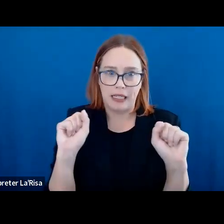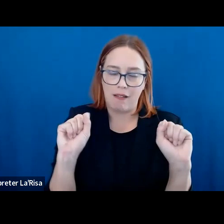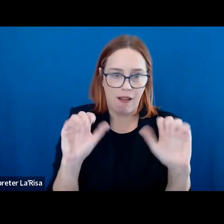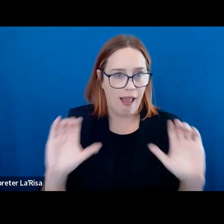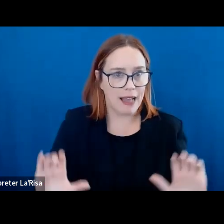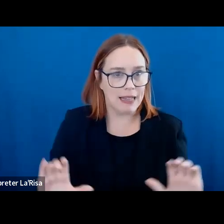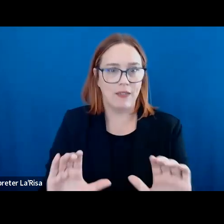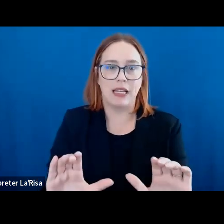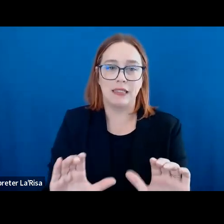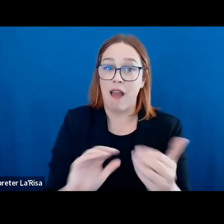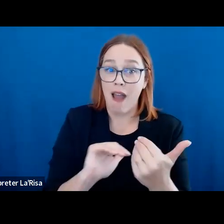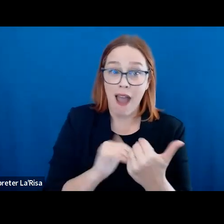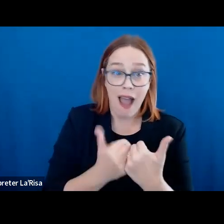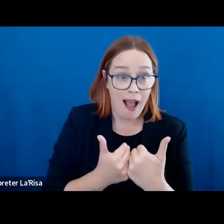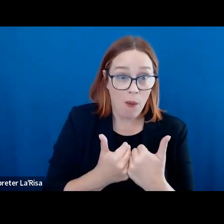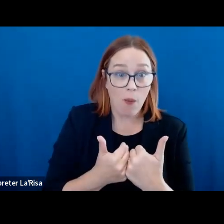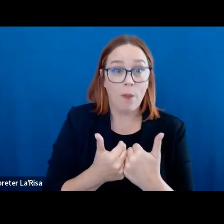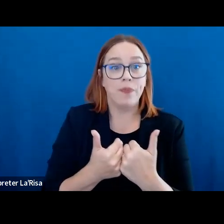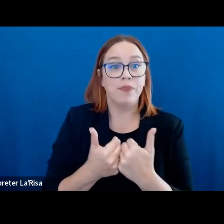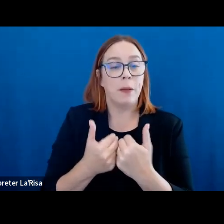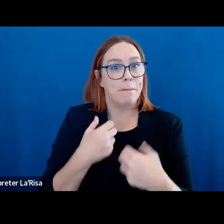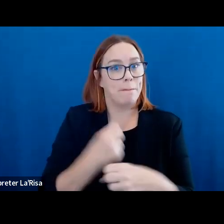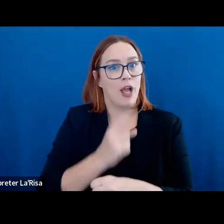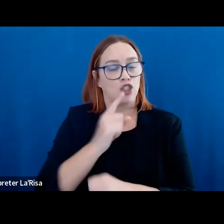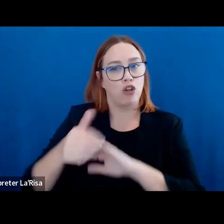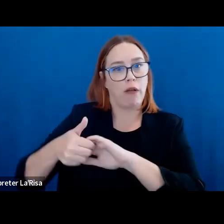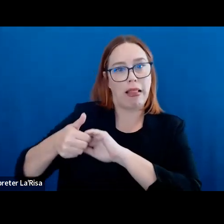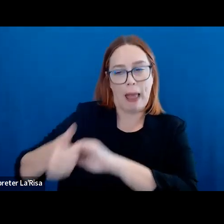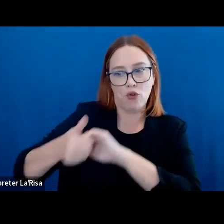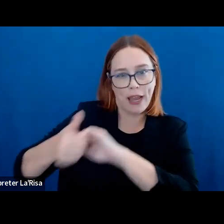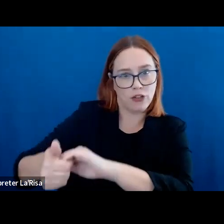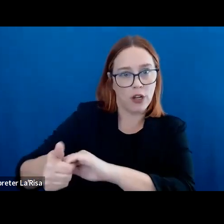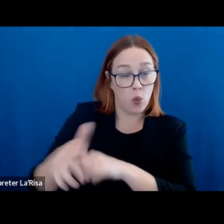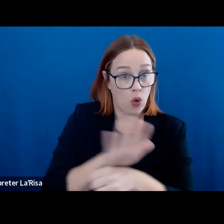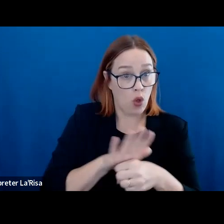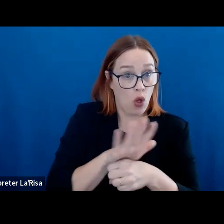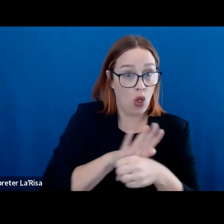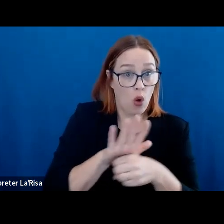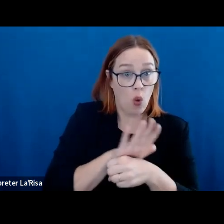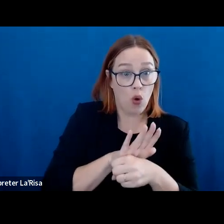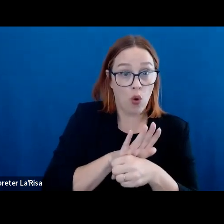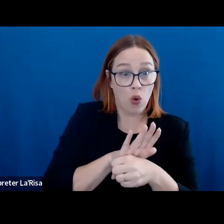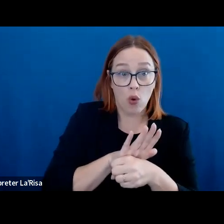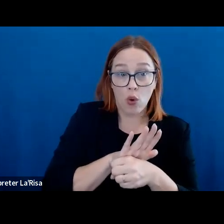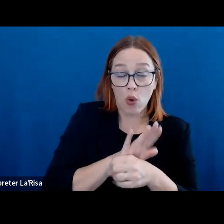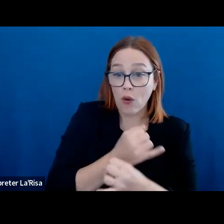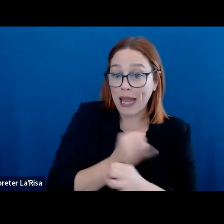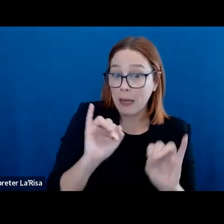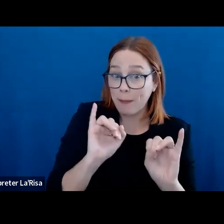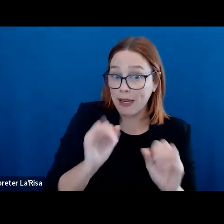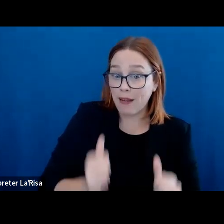and local emergency management, where in Maria, people with disabilities were left behind